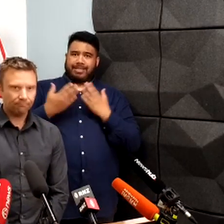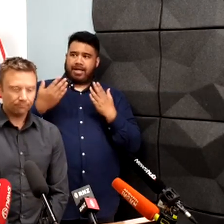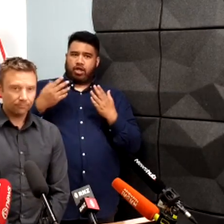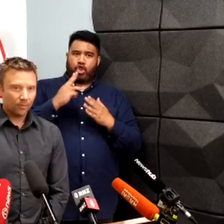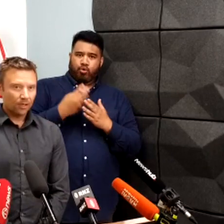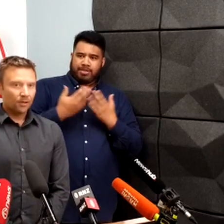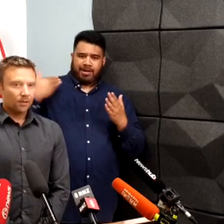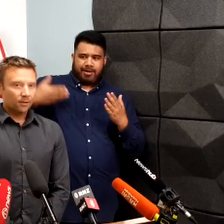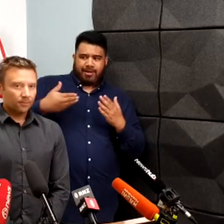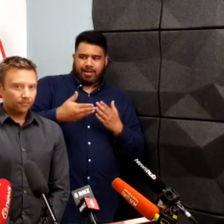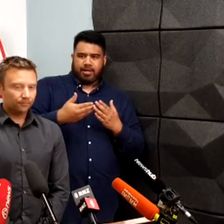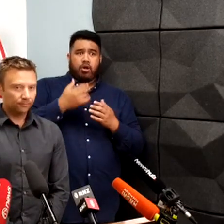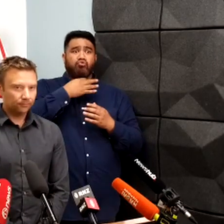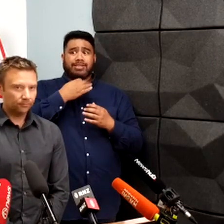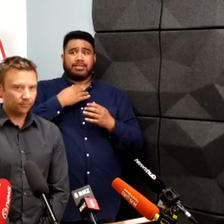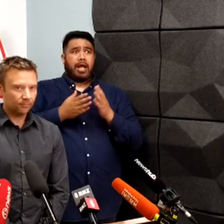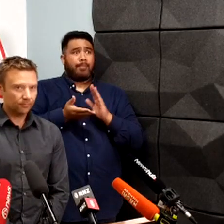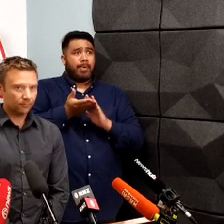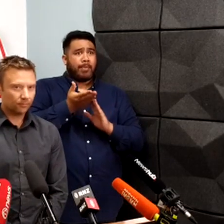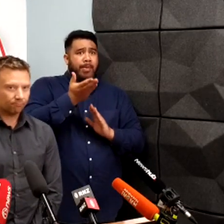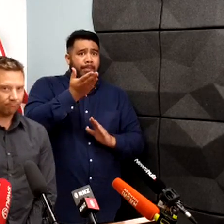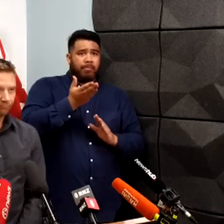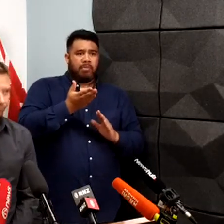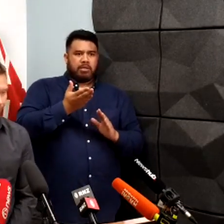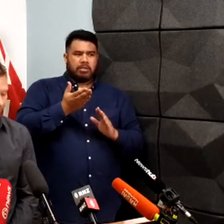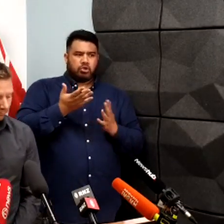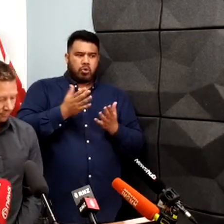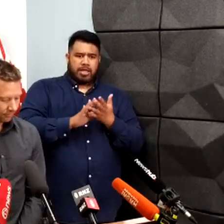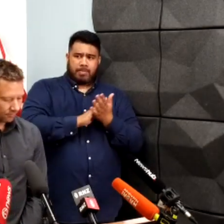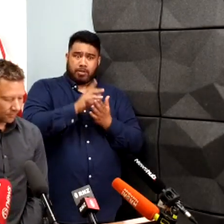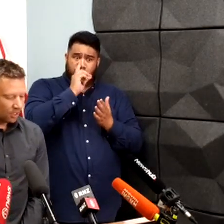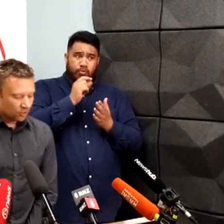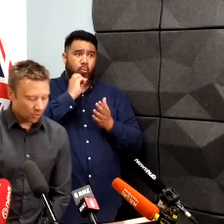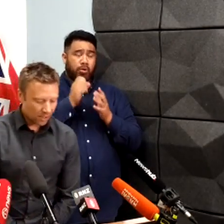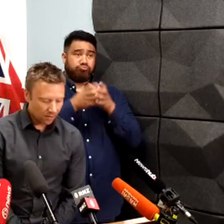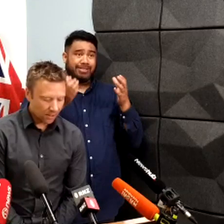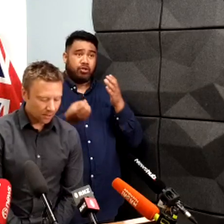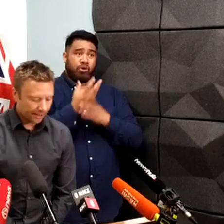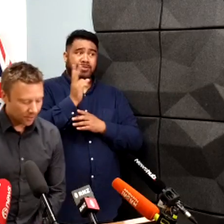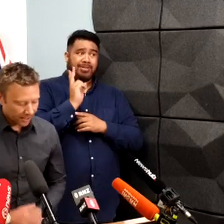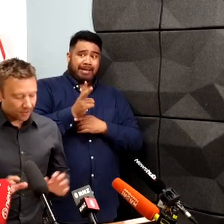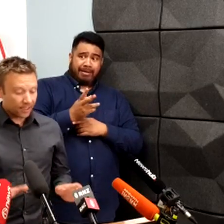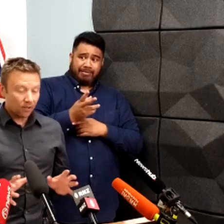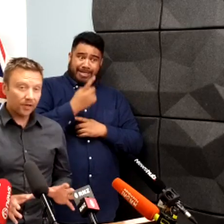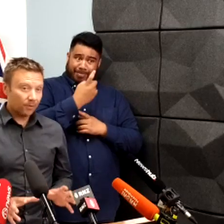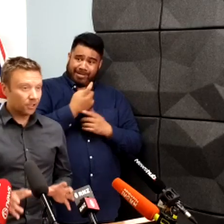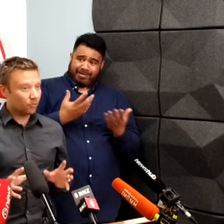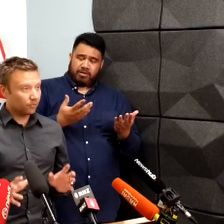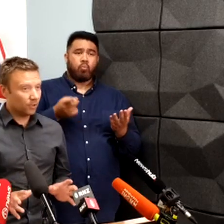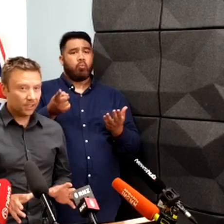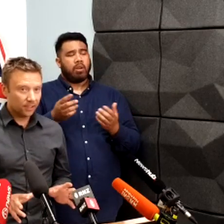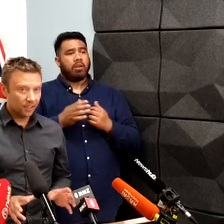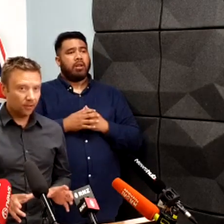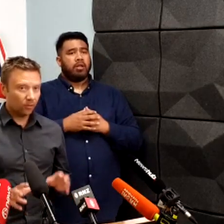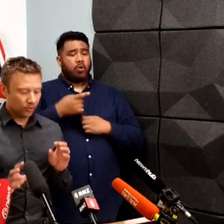Mm-hmm. What's your message to people who could be concerned, we're just heading for another large-scale eruption? So I guess the scale of the eruption